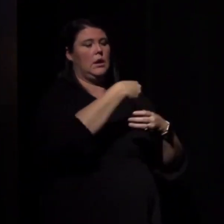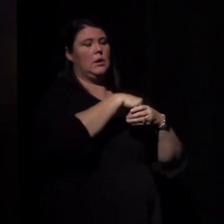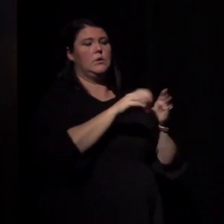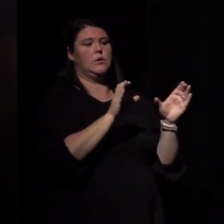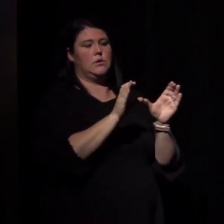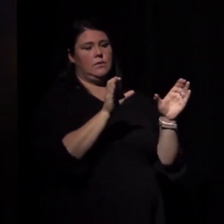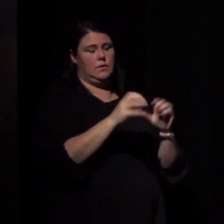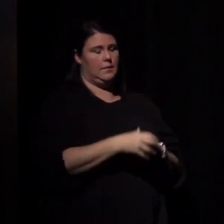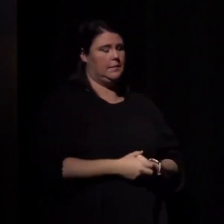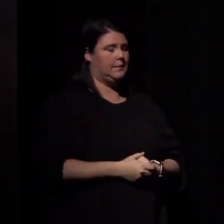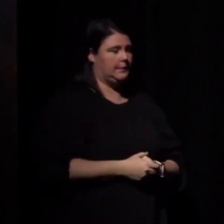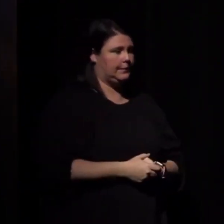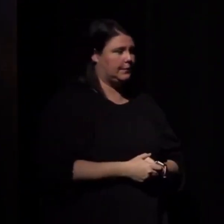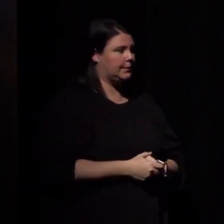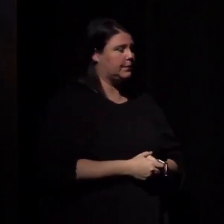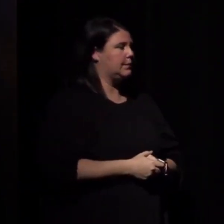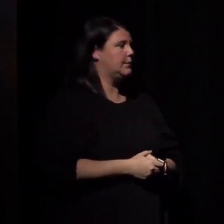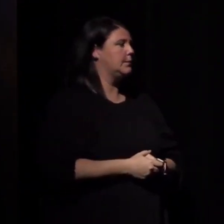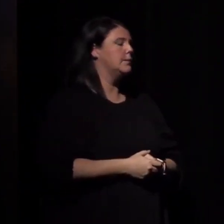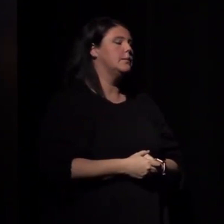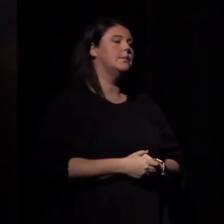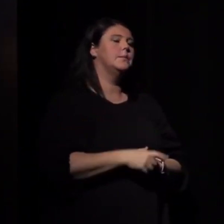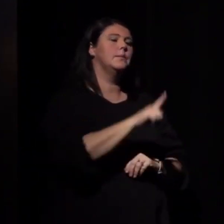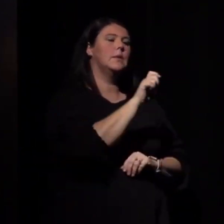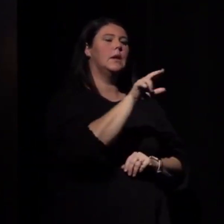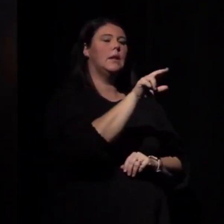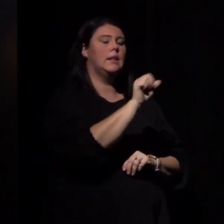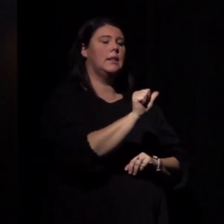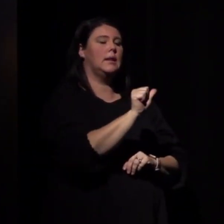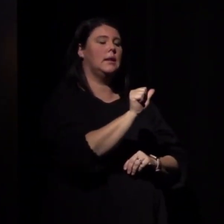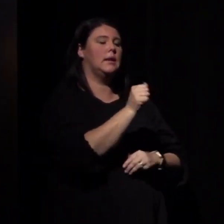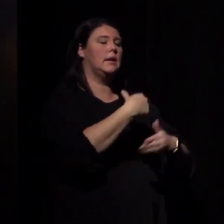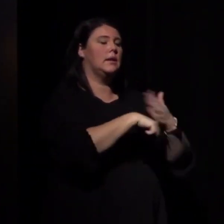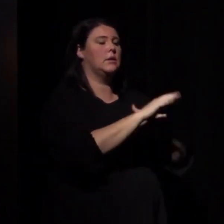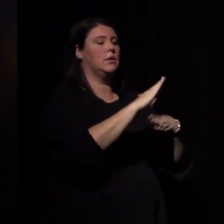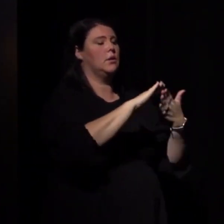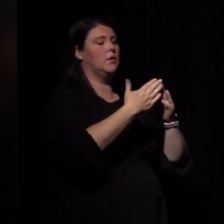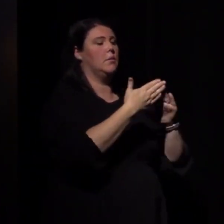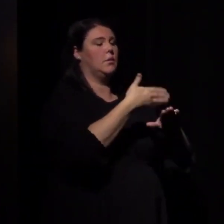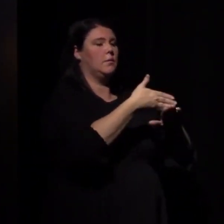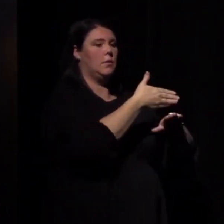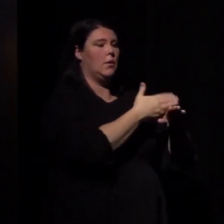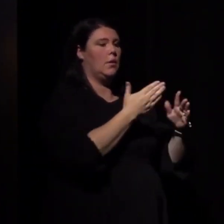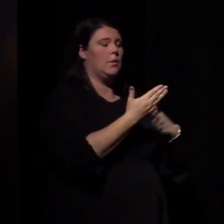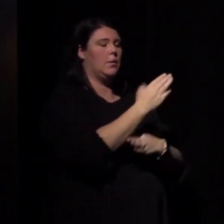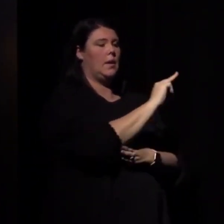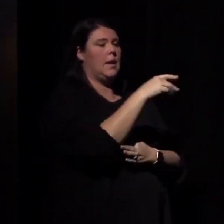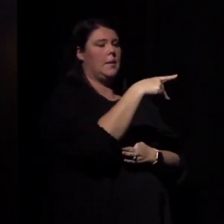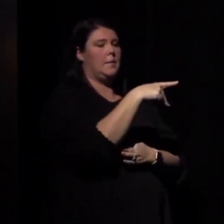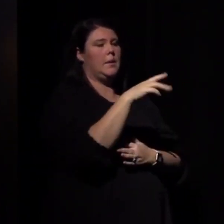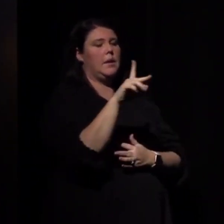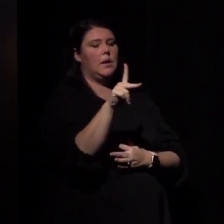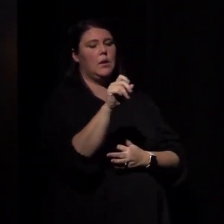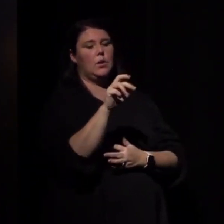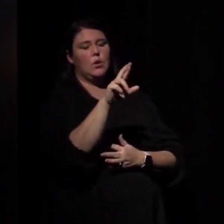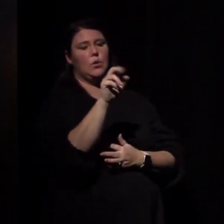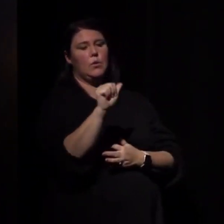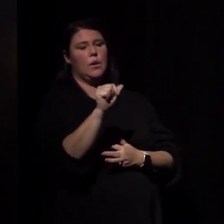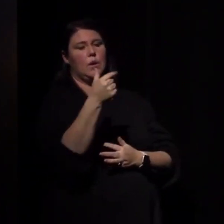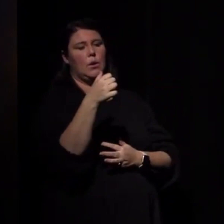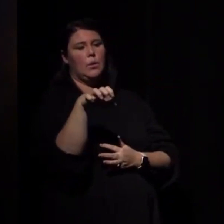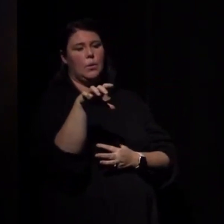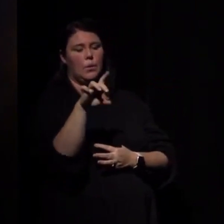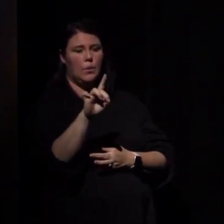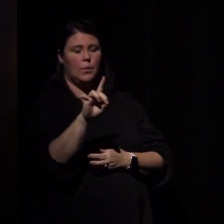Certificate. Lena's work in the community building has been recognized by MP Karina Gold with the